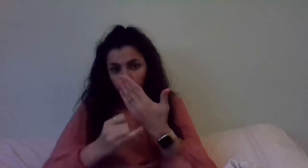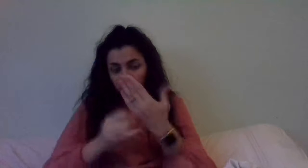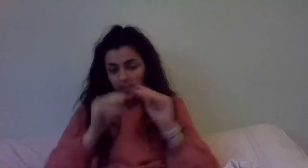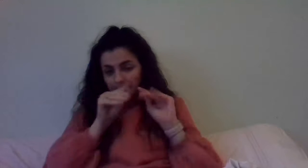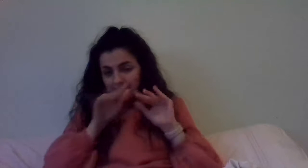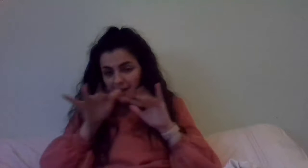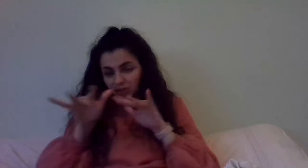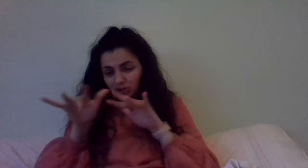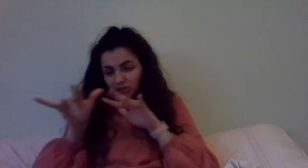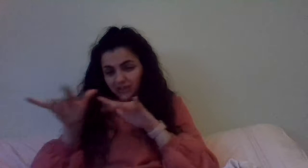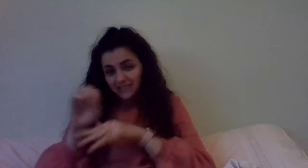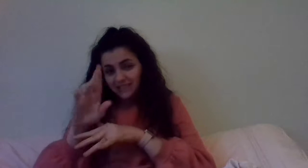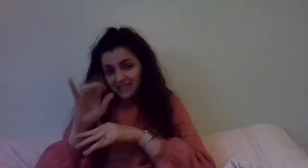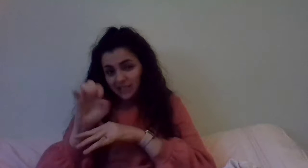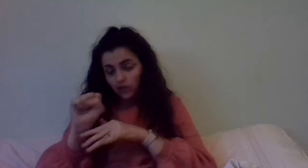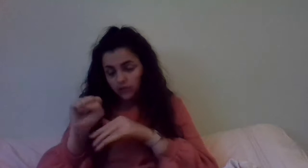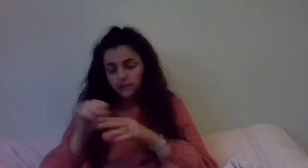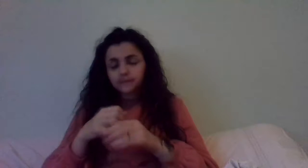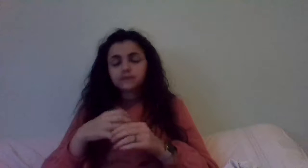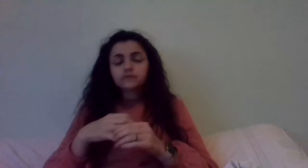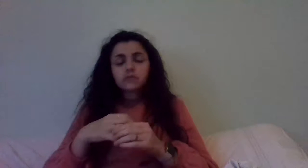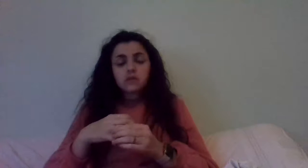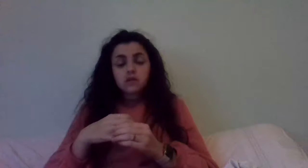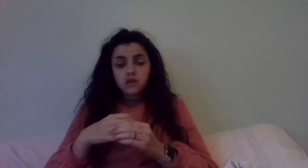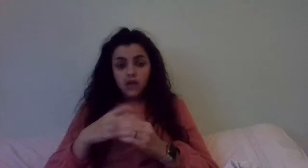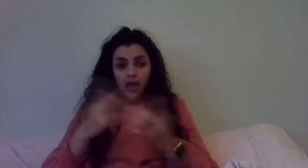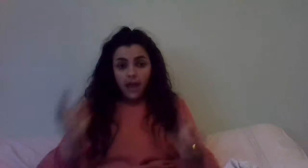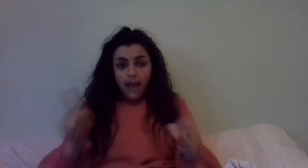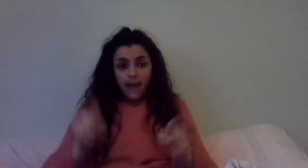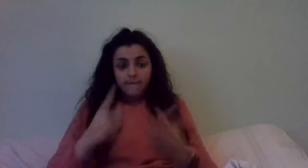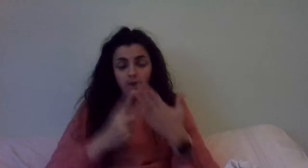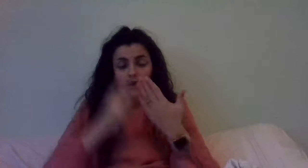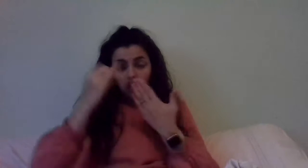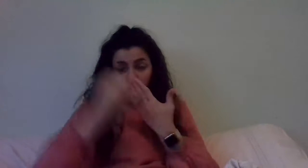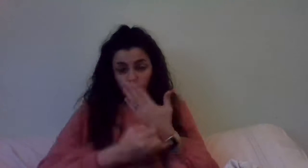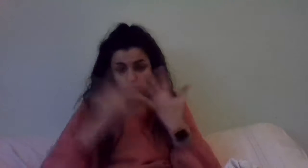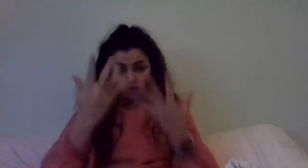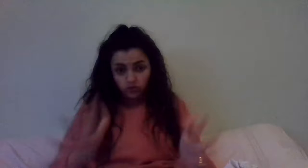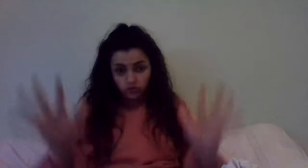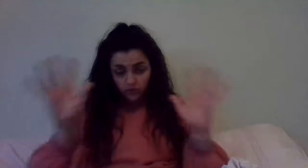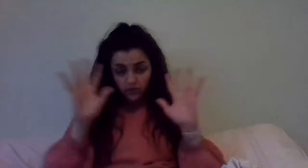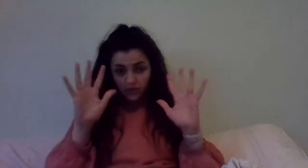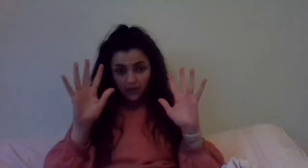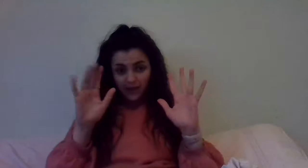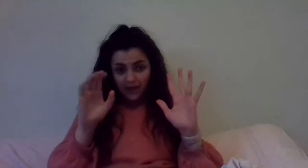When the project is complete in 1941, a woman by the name of Edith Halpert,